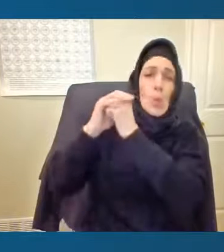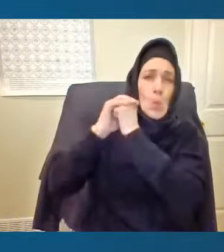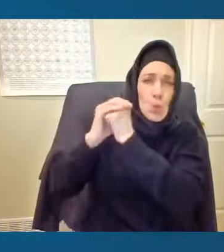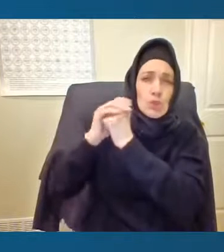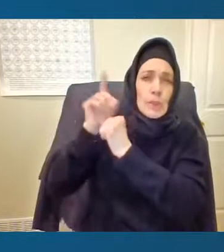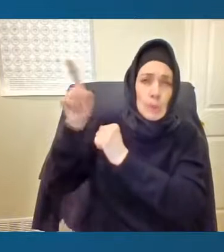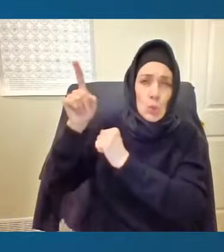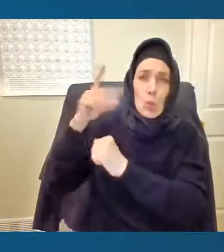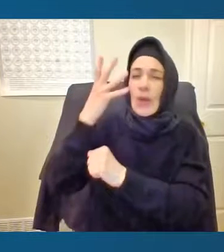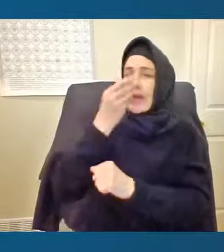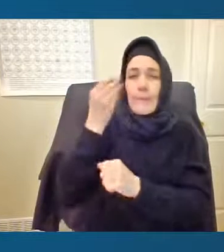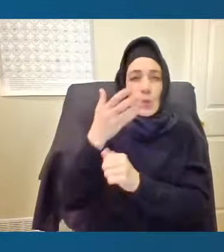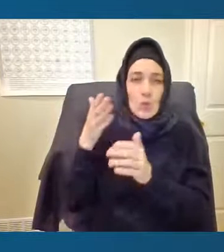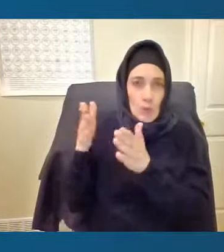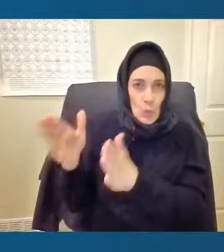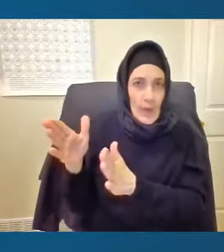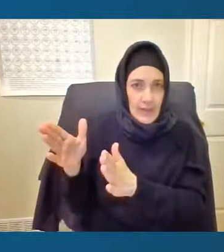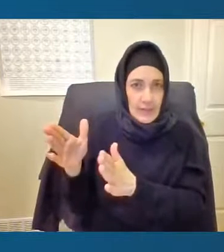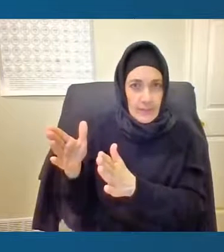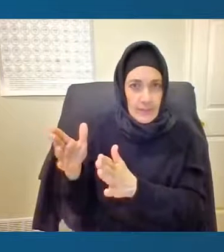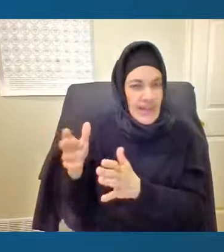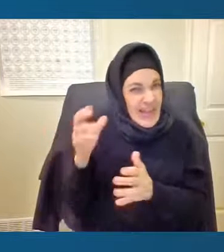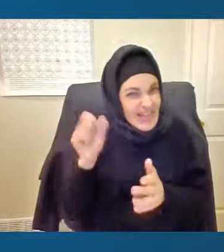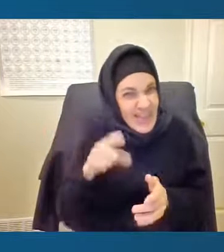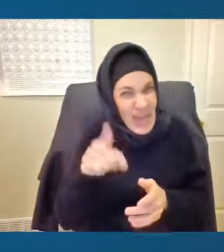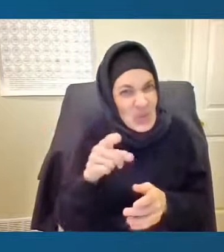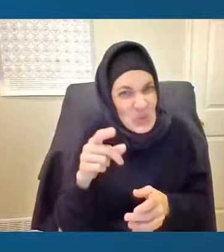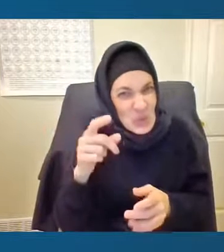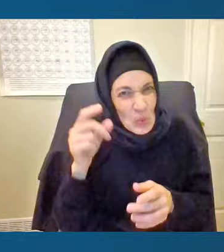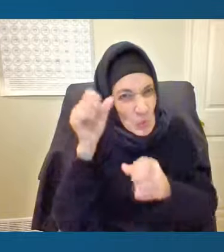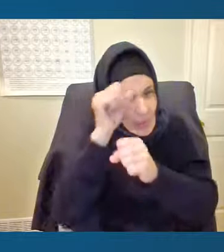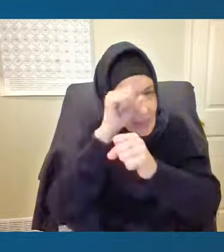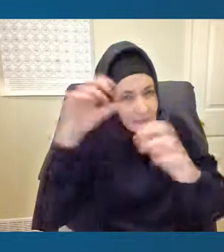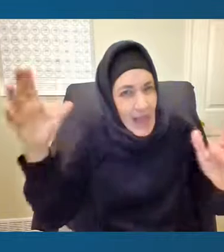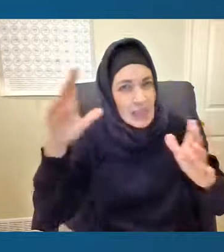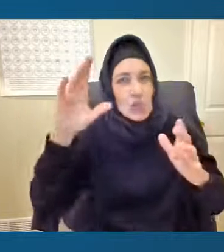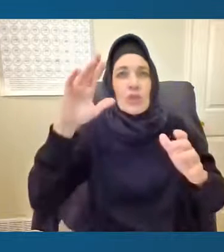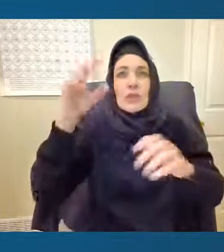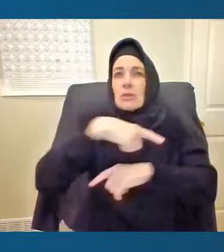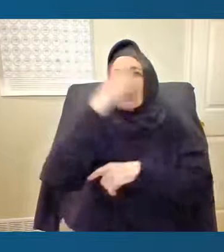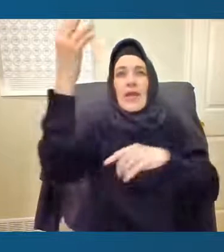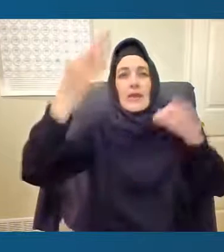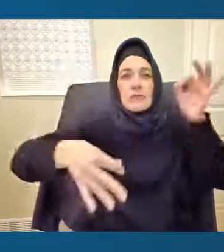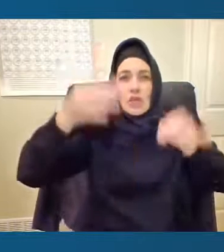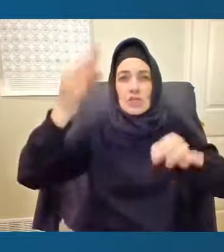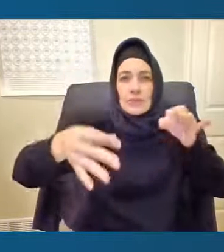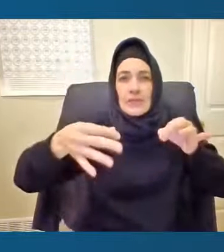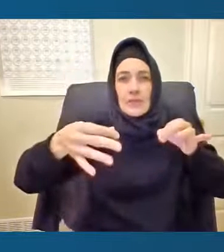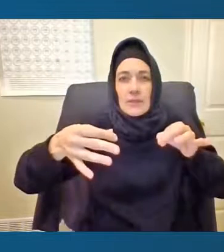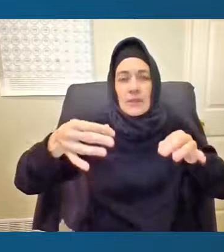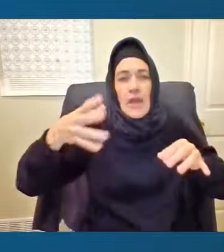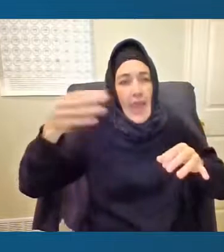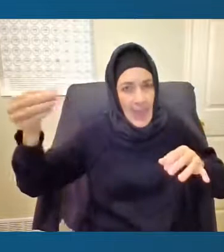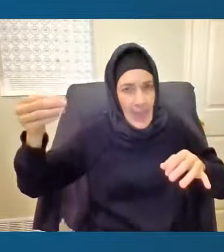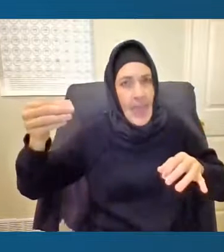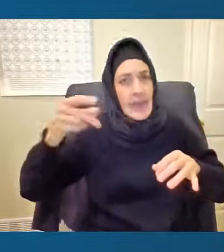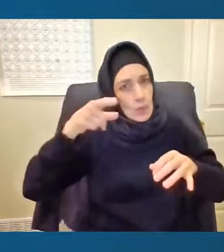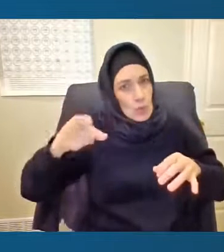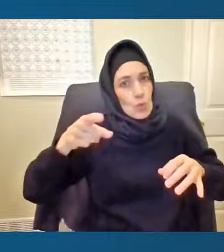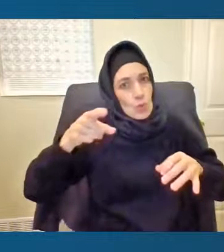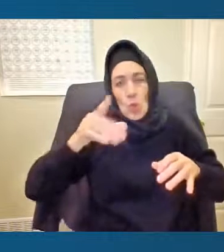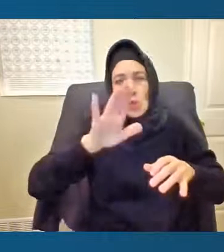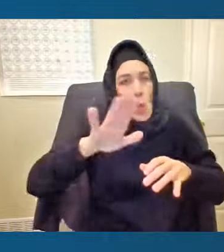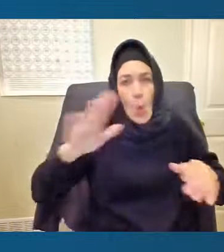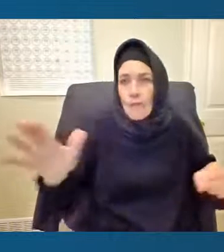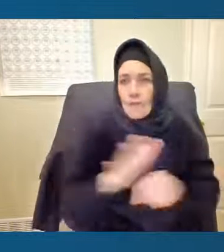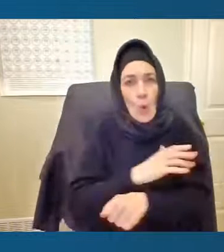way. Can you imagine you come to Yawm al-Qiyamah? On Yawm al-Qiyamah, you've been saying this dua your whole life. Like, I've been asking